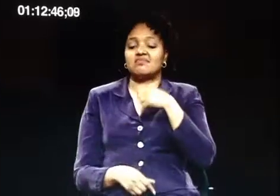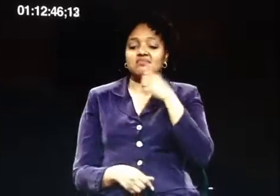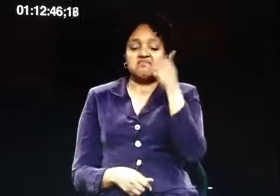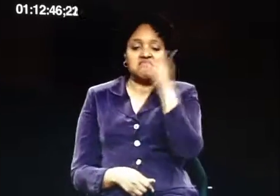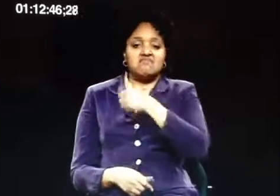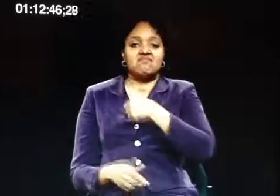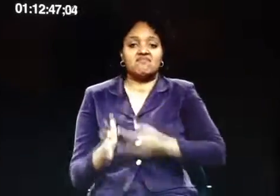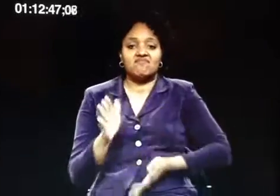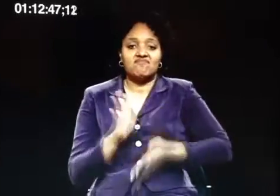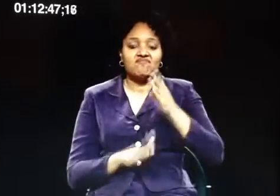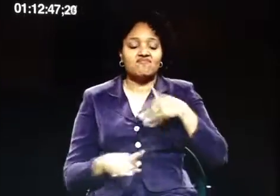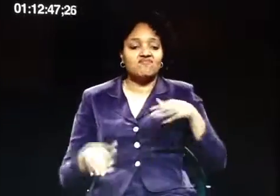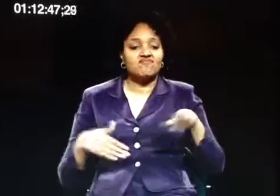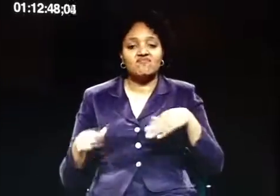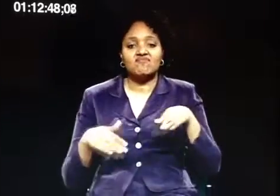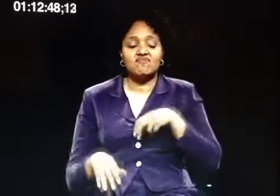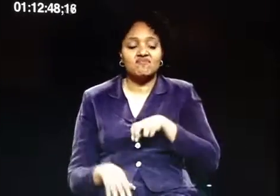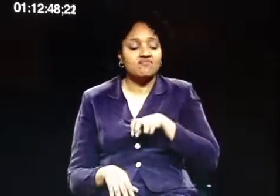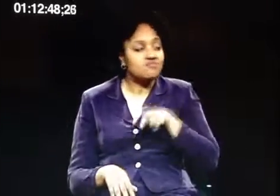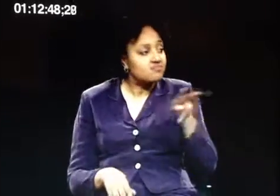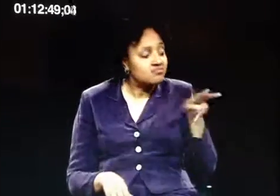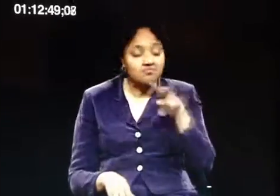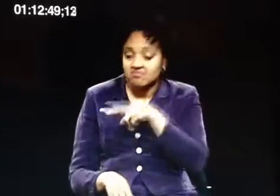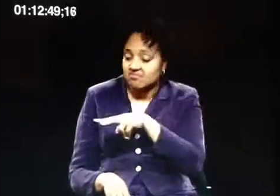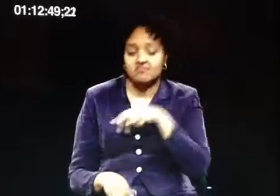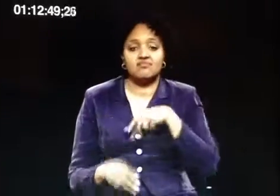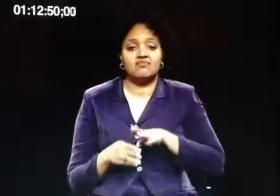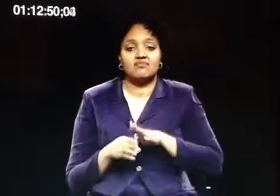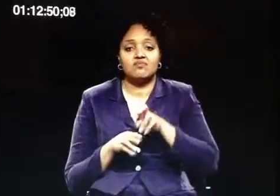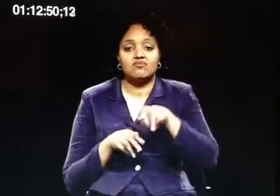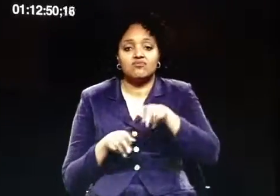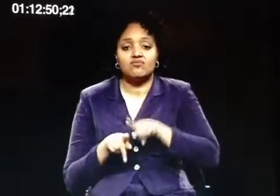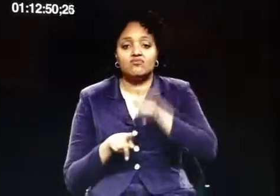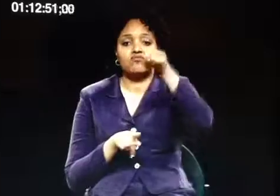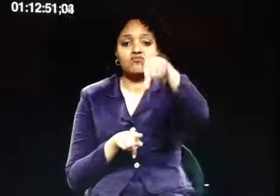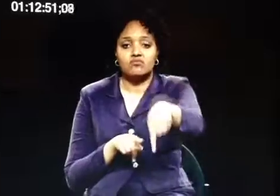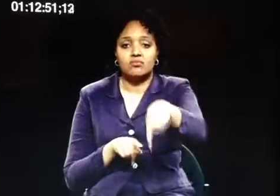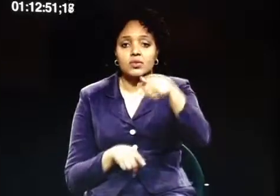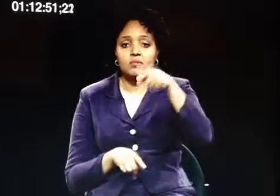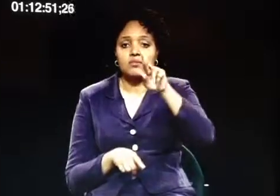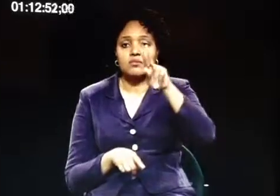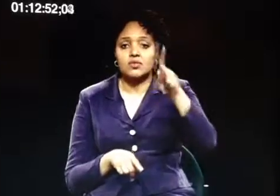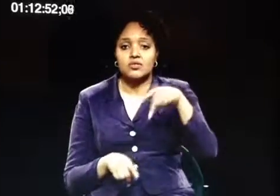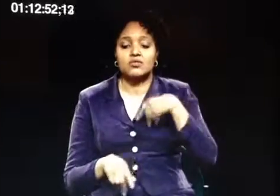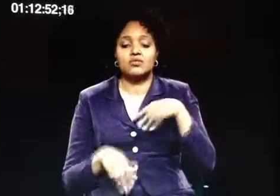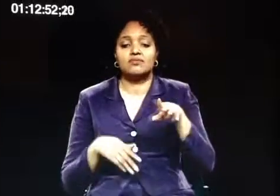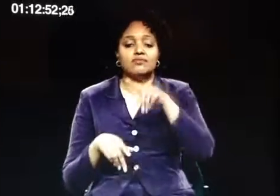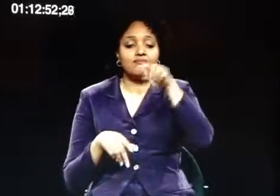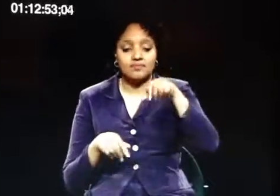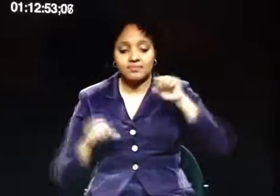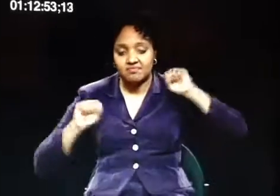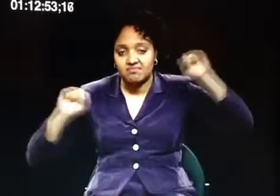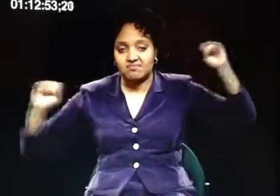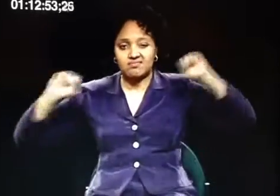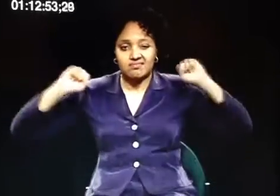workout that morning. So I let them know where I was going, and I headed out, and the park was just a quick walk from my parents' house. So I got